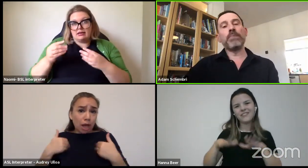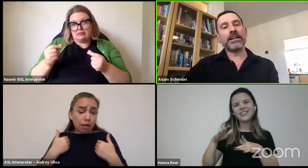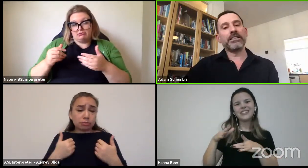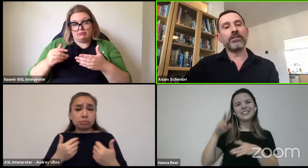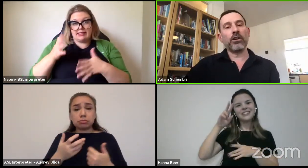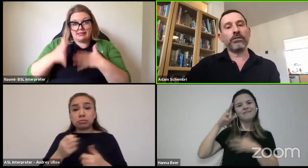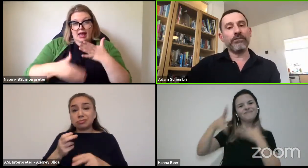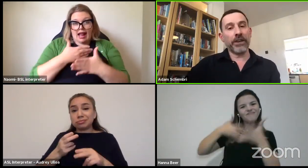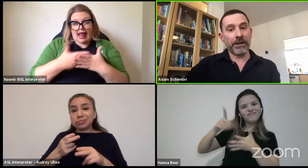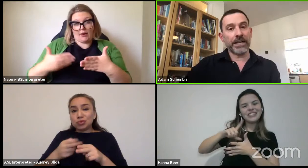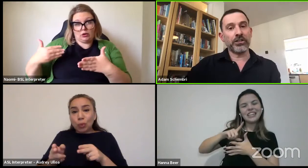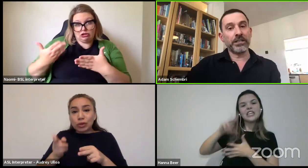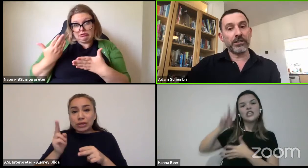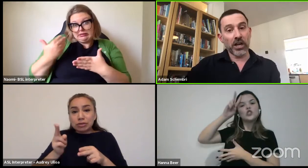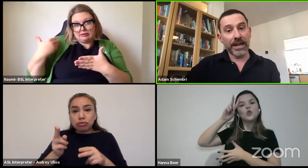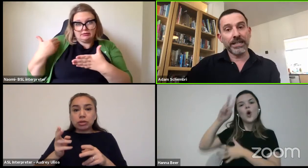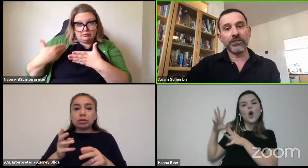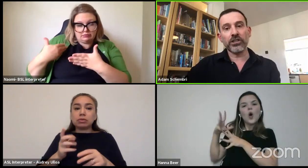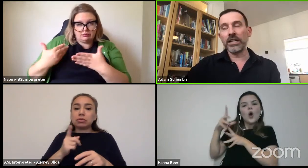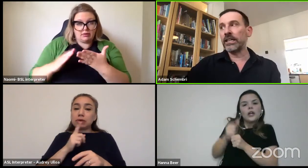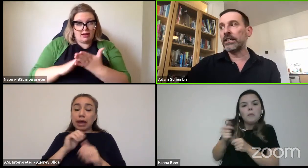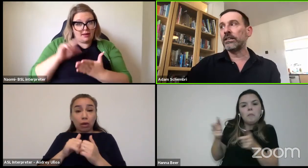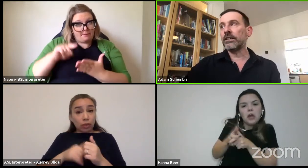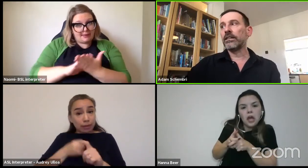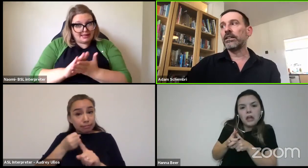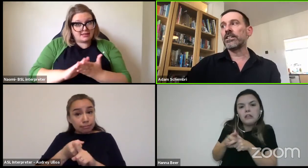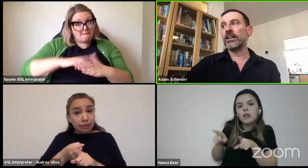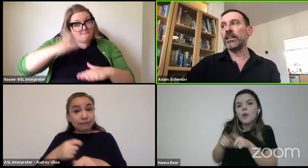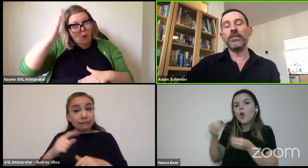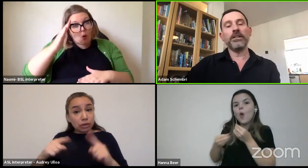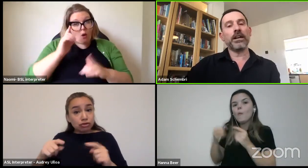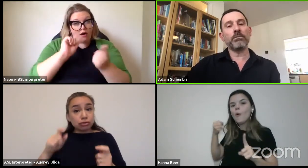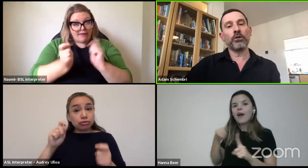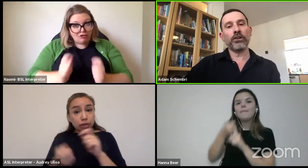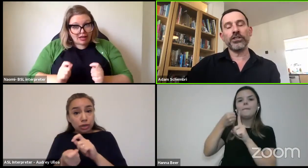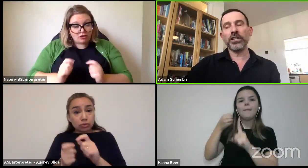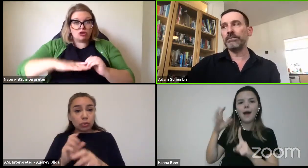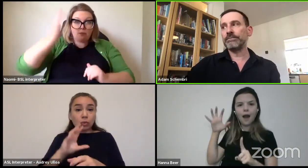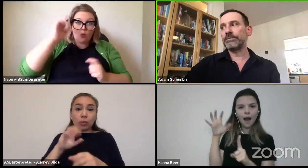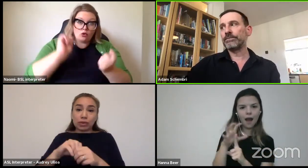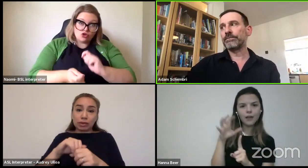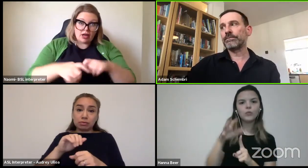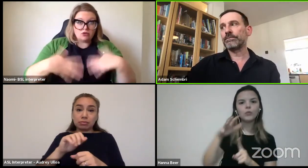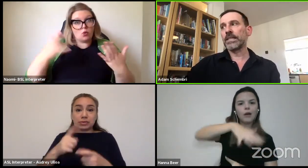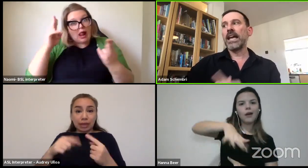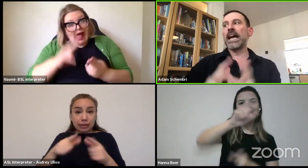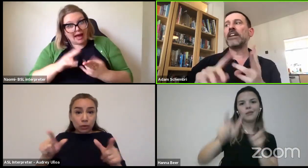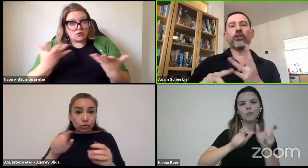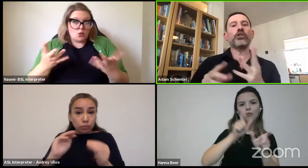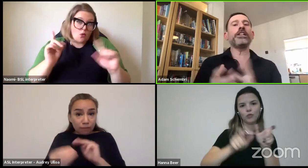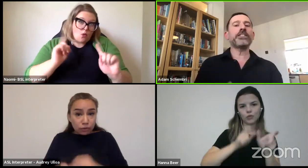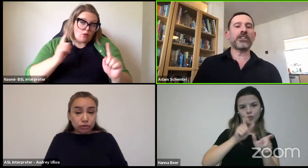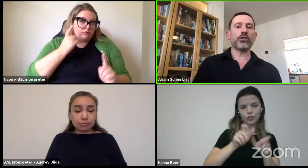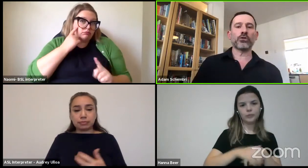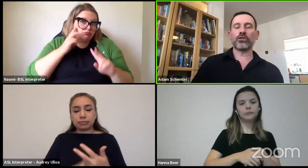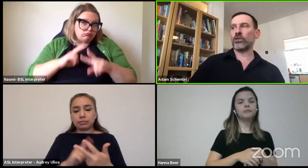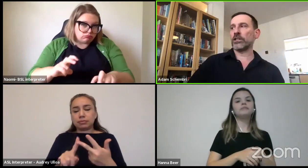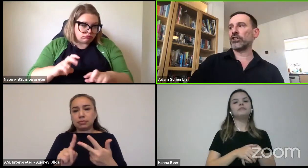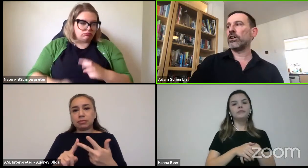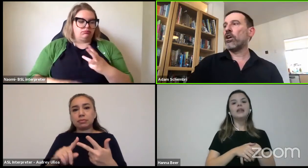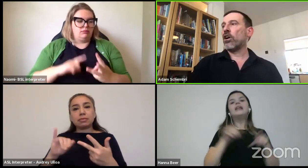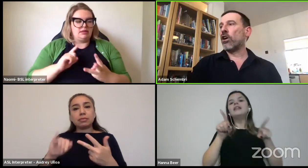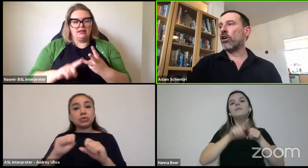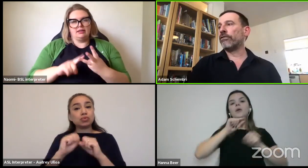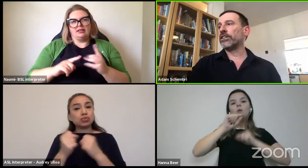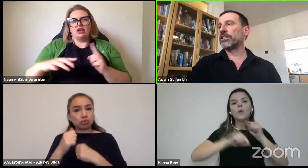has impacted on variation and change in morphology. And thirdly, the social